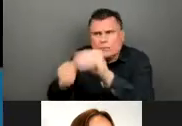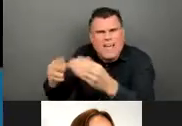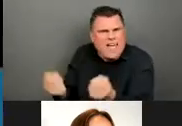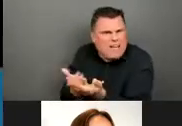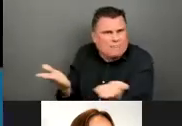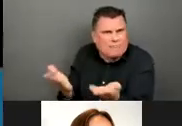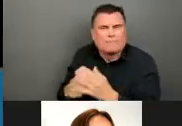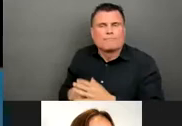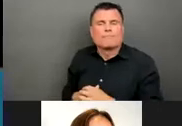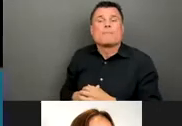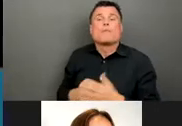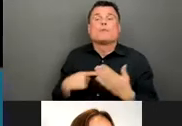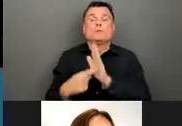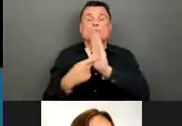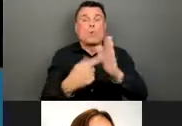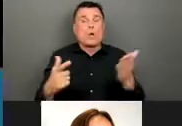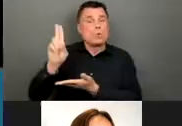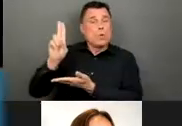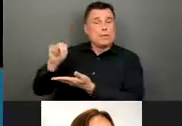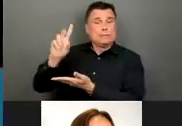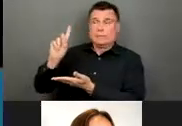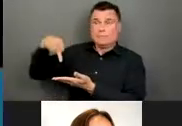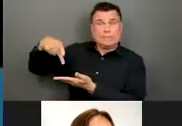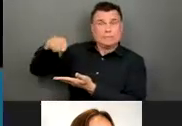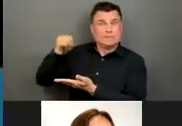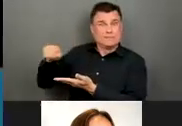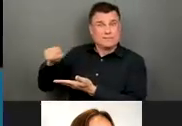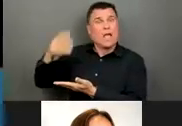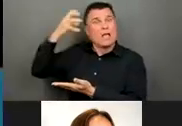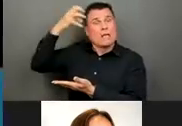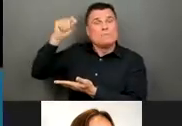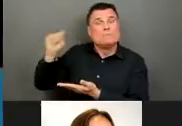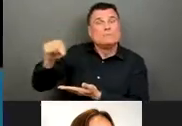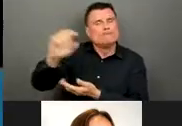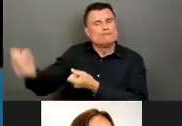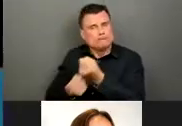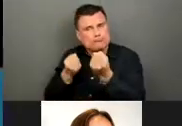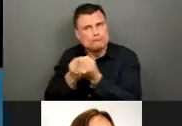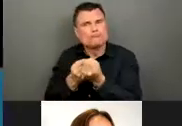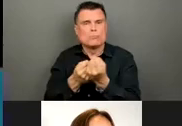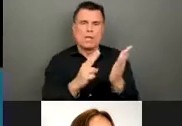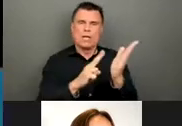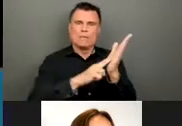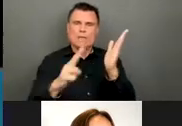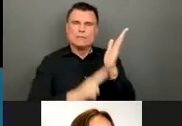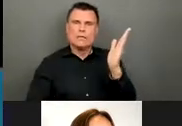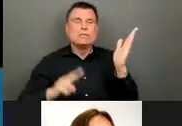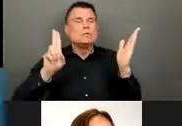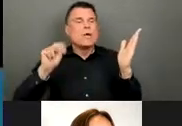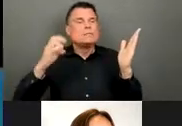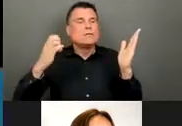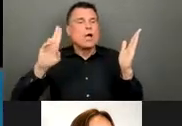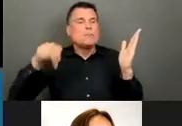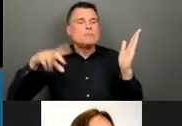the implementation of the Convention of the Rights of Persons with Disabilities. We are guided in our work